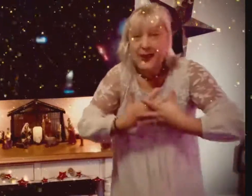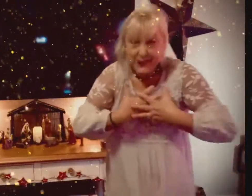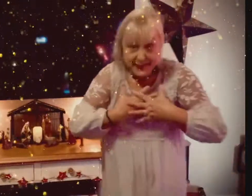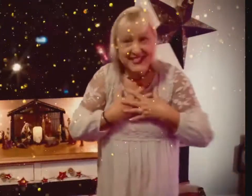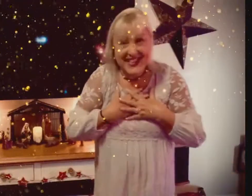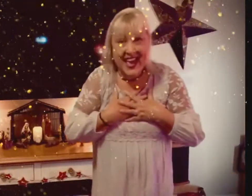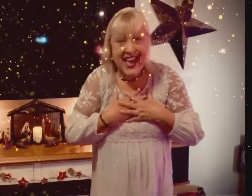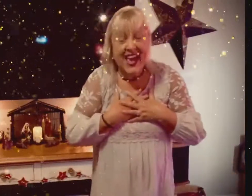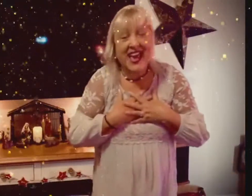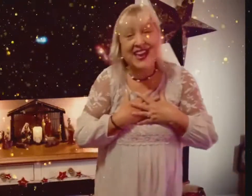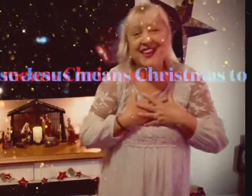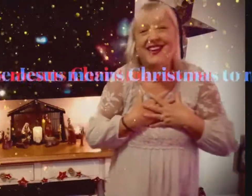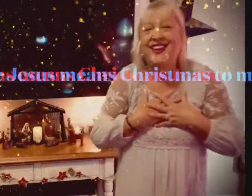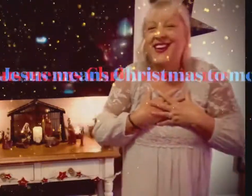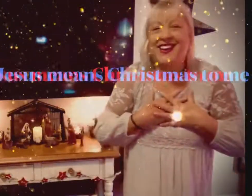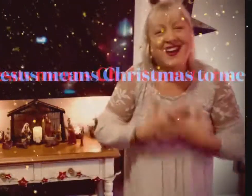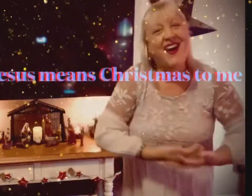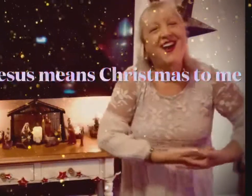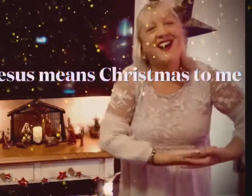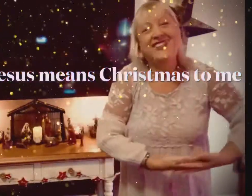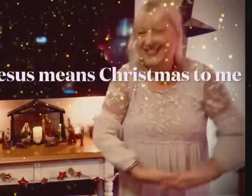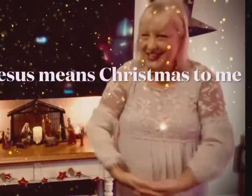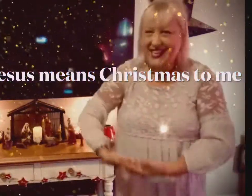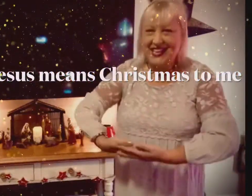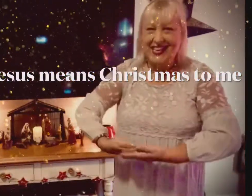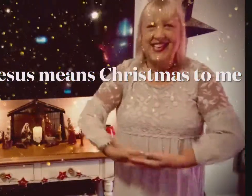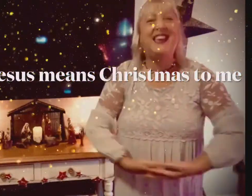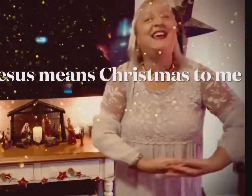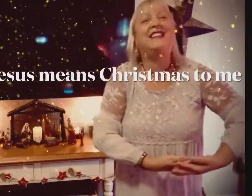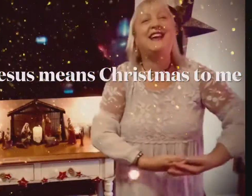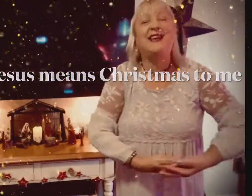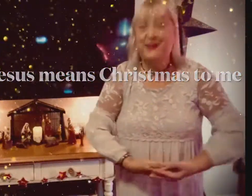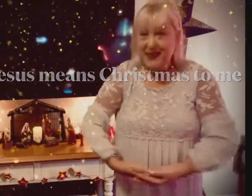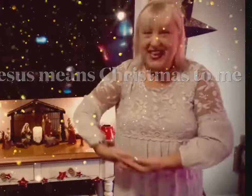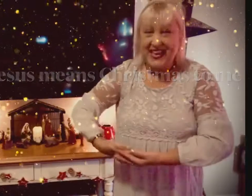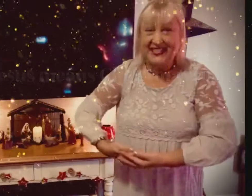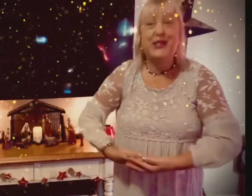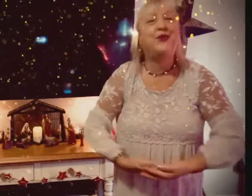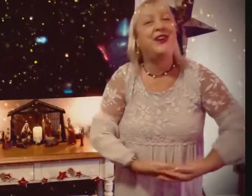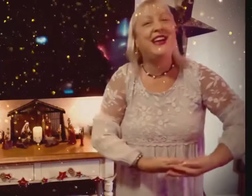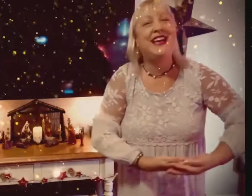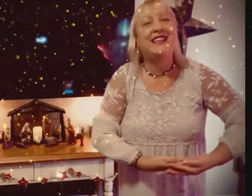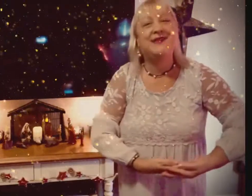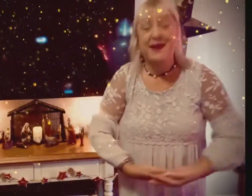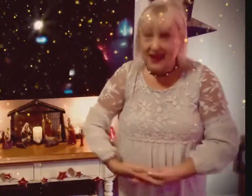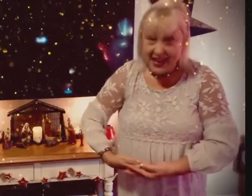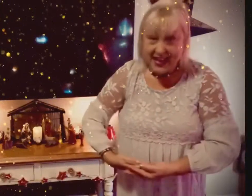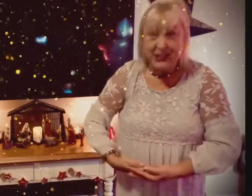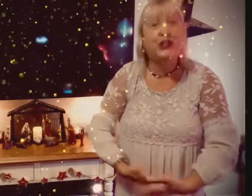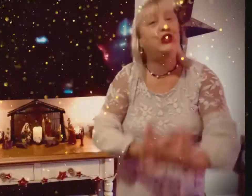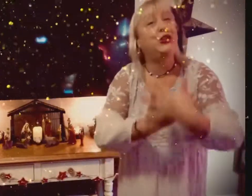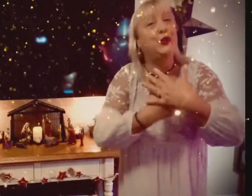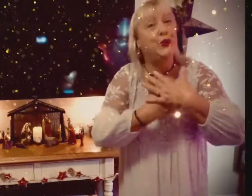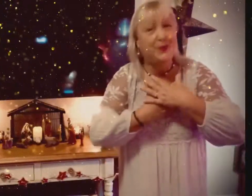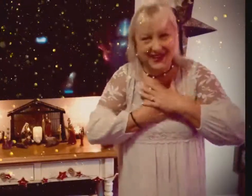stay Cause Jesus means Christmas to me